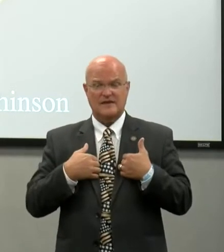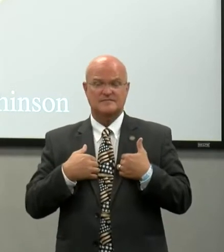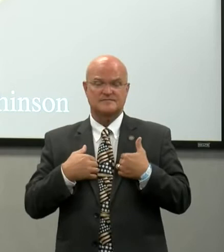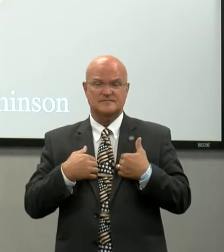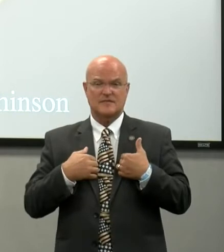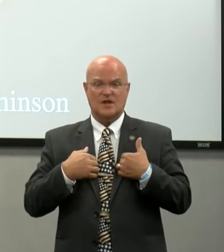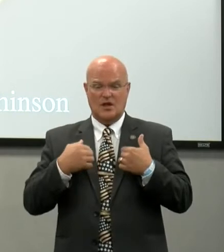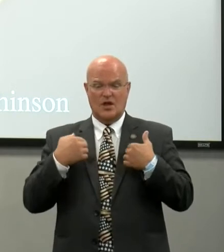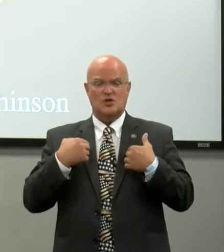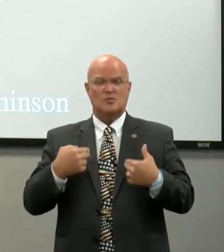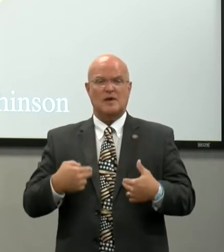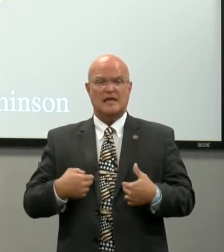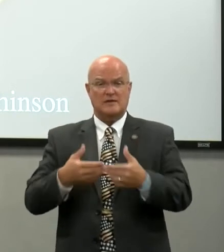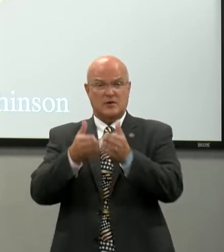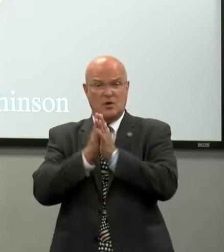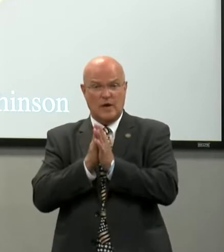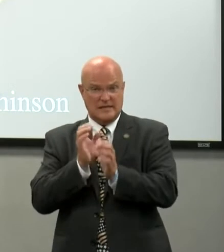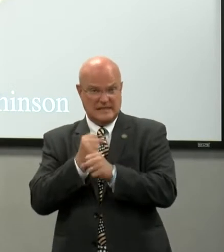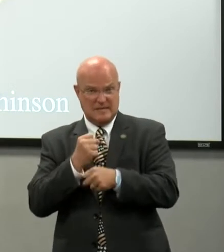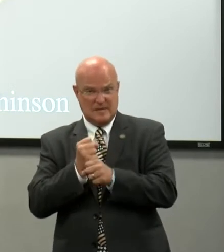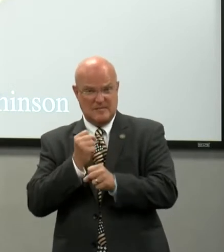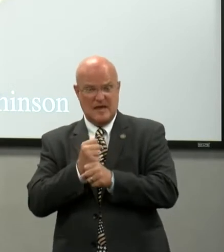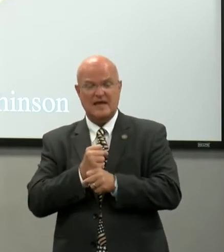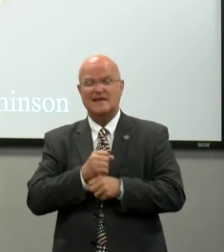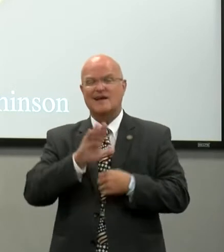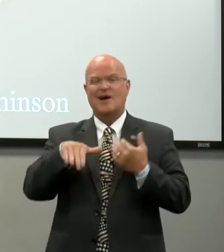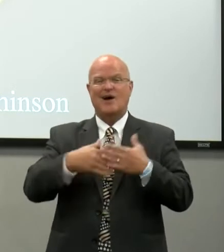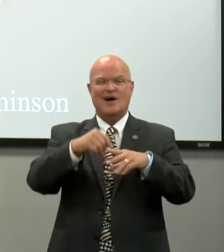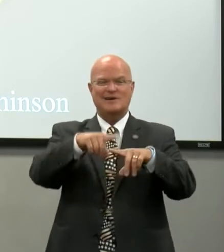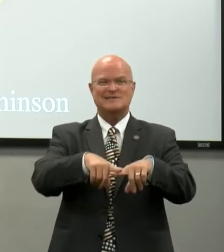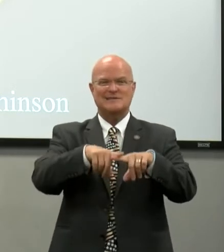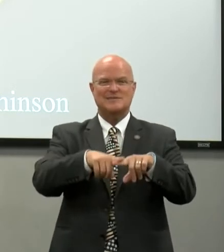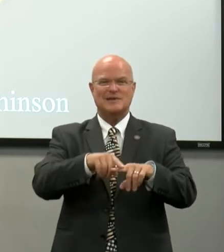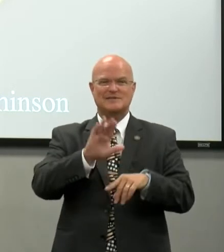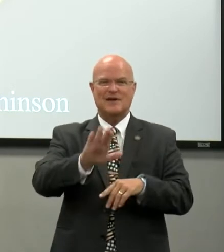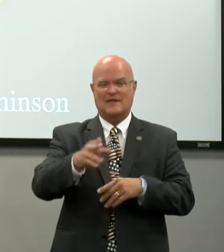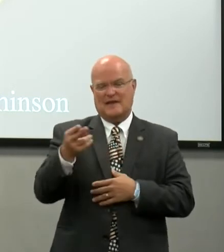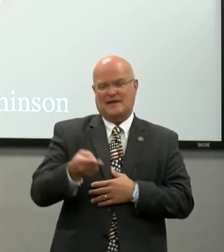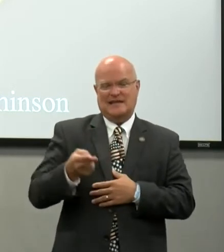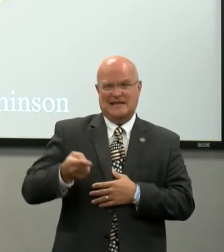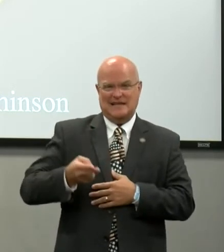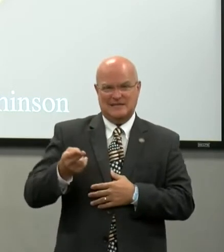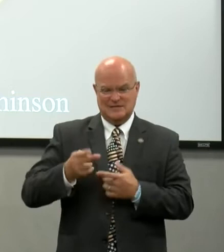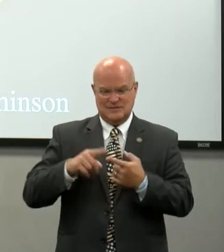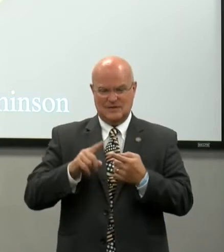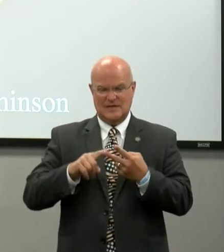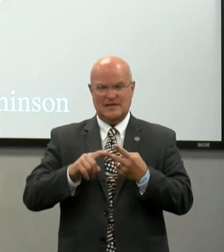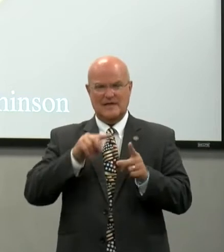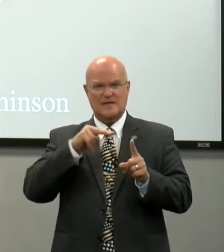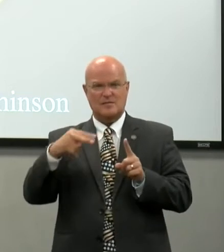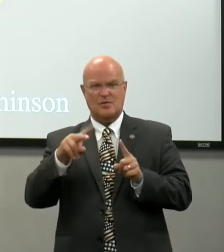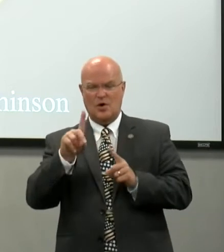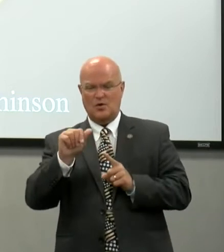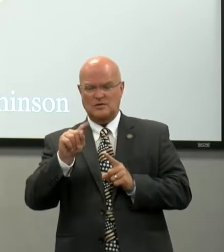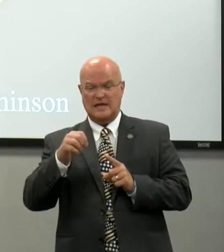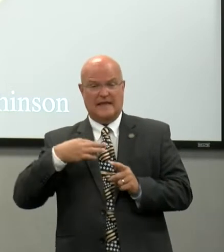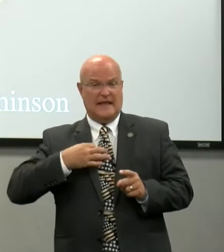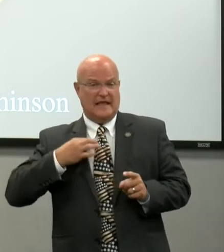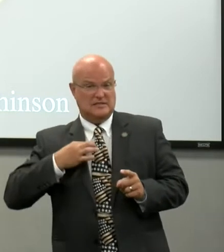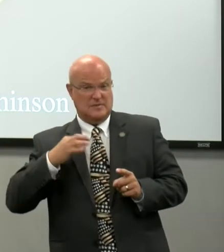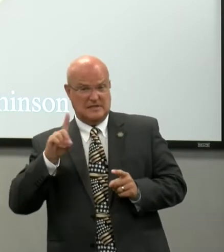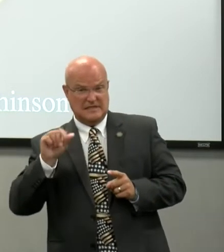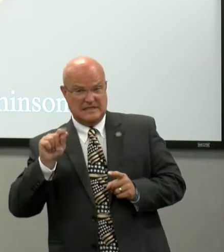humanitarian requests that can be made. It all depends upon their history, their parole date, their eligibility